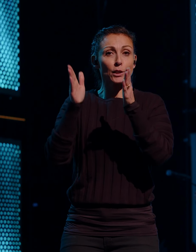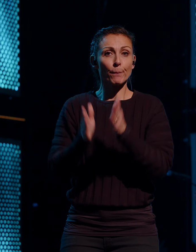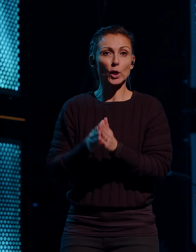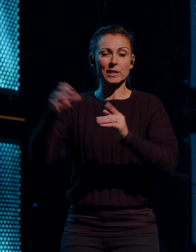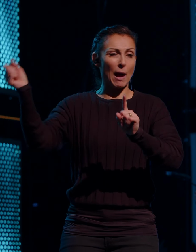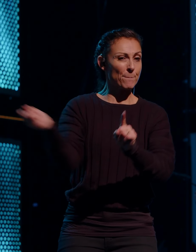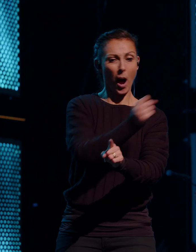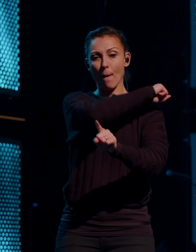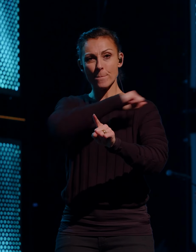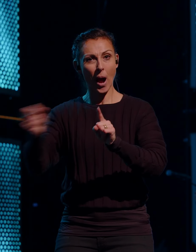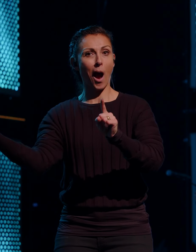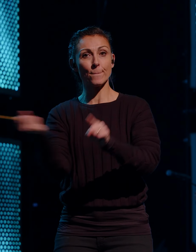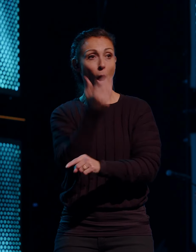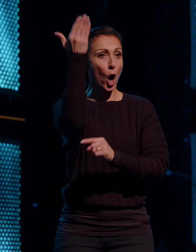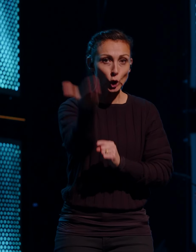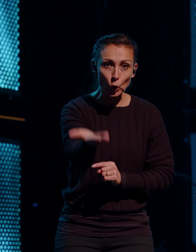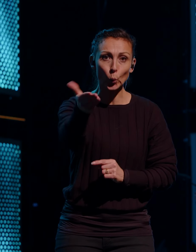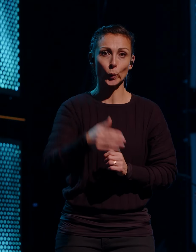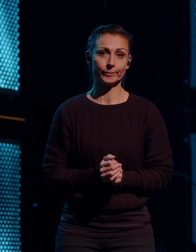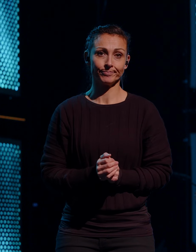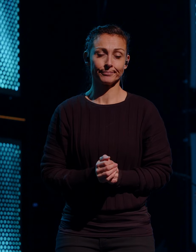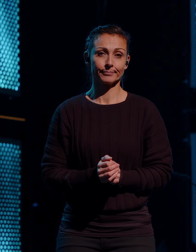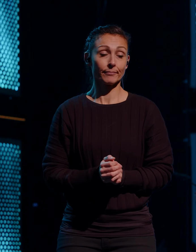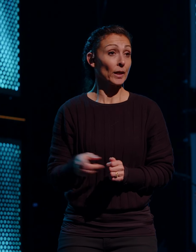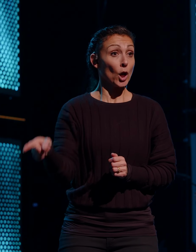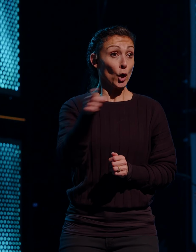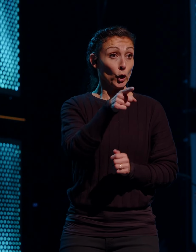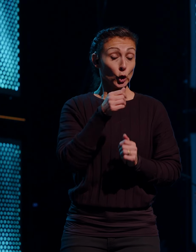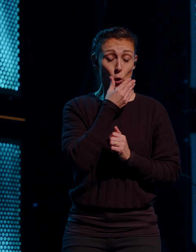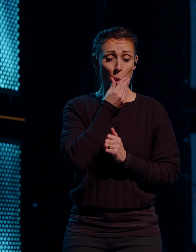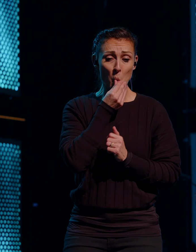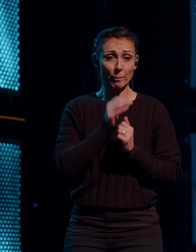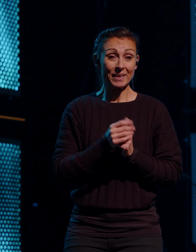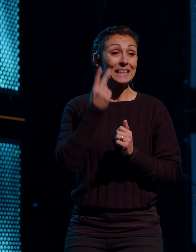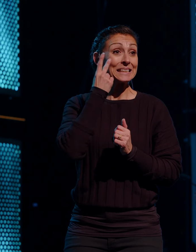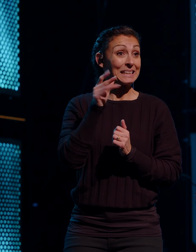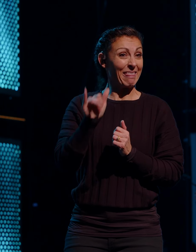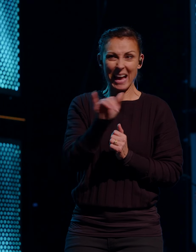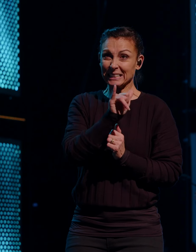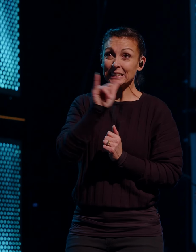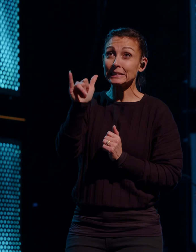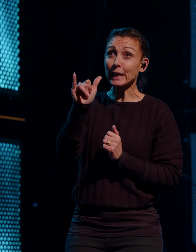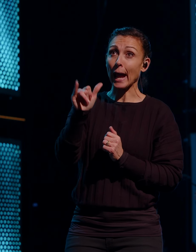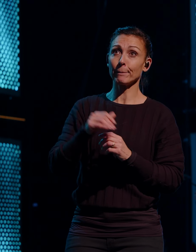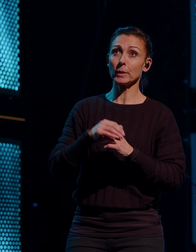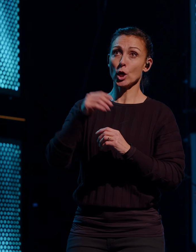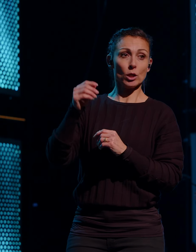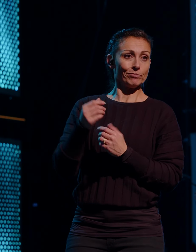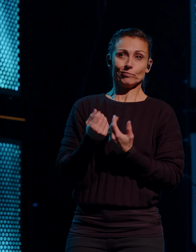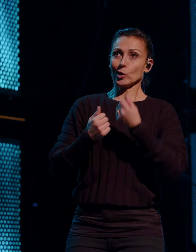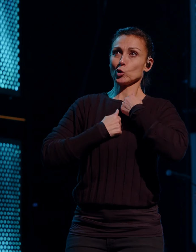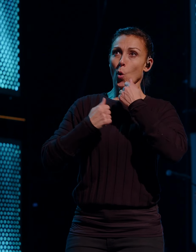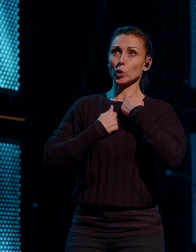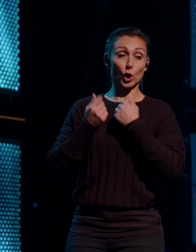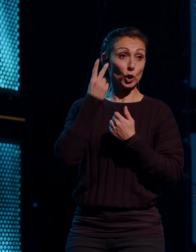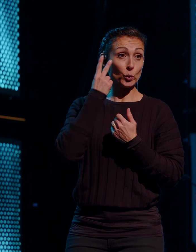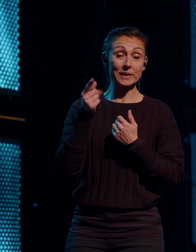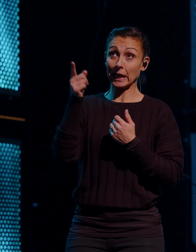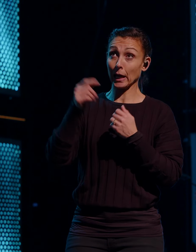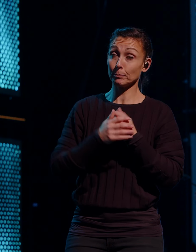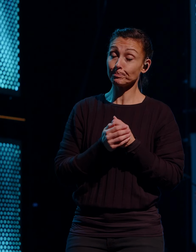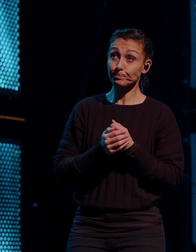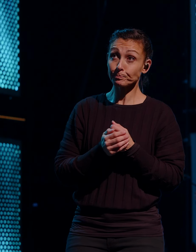your eye, you see him take out his sword. Are you running over to stop him and saying, "Don't do that"? Or are you running away saying, "You know what?